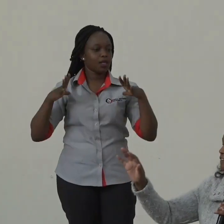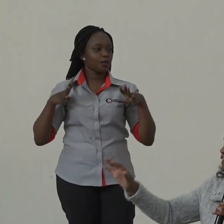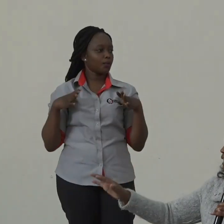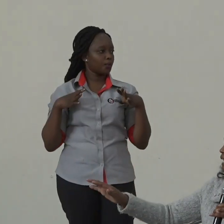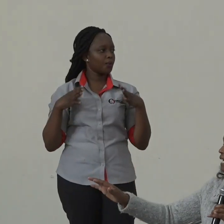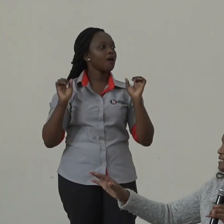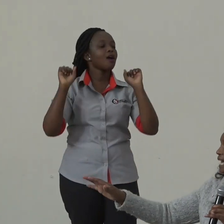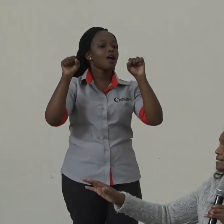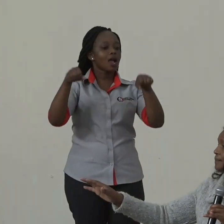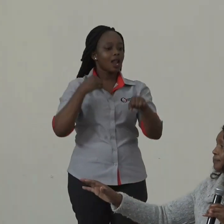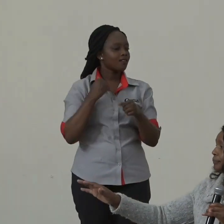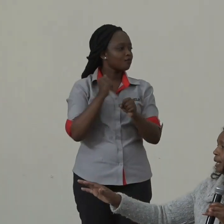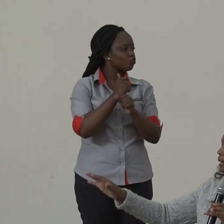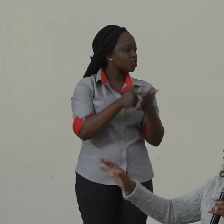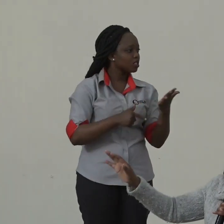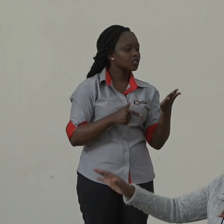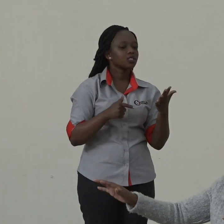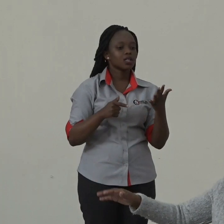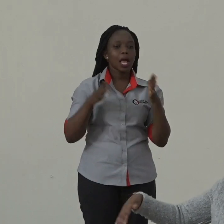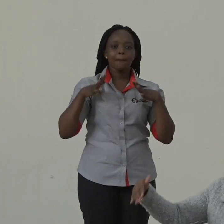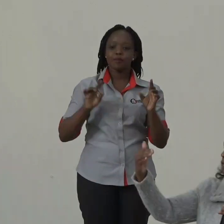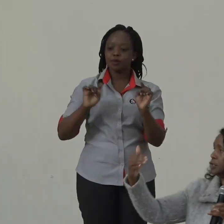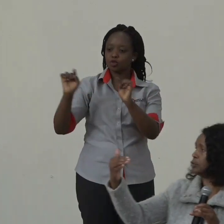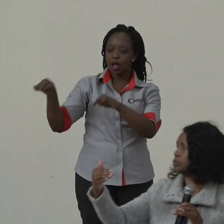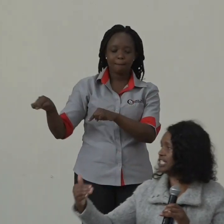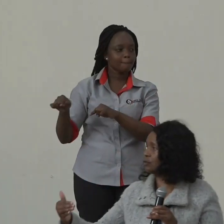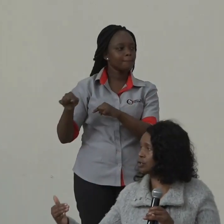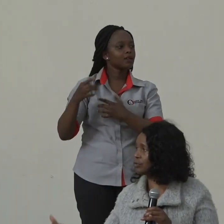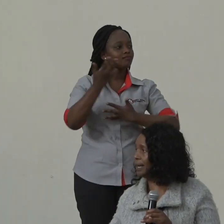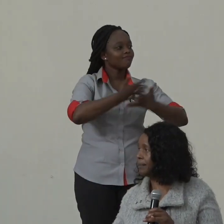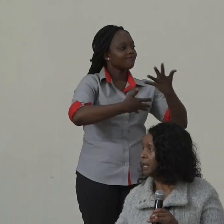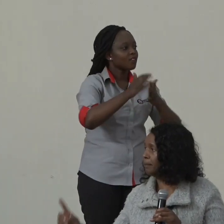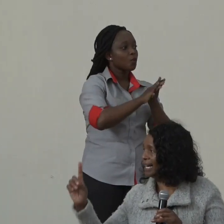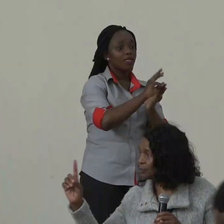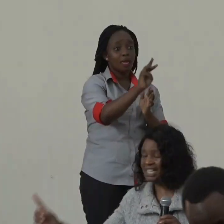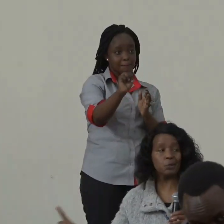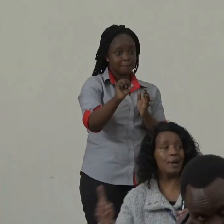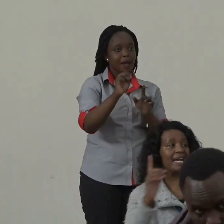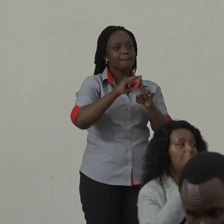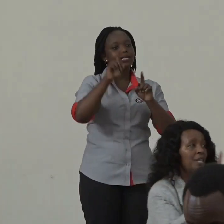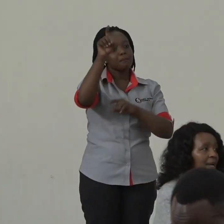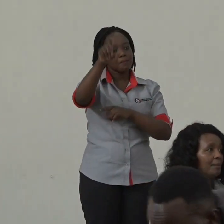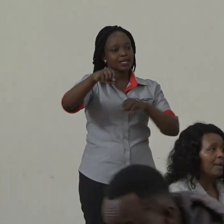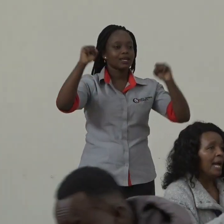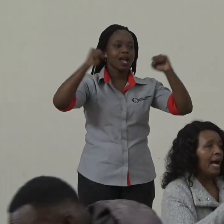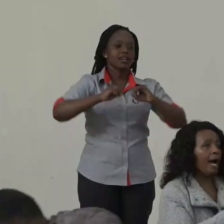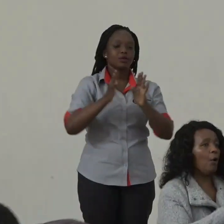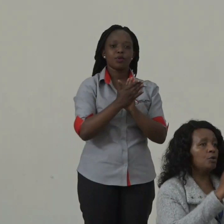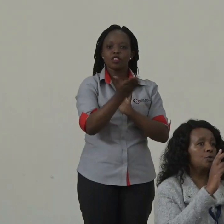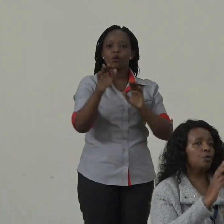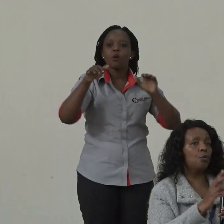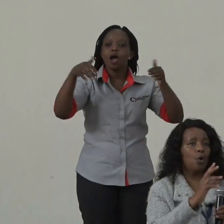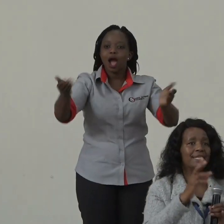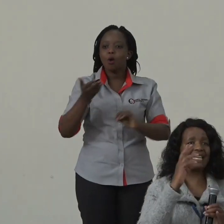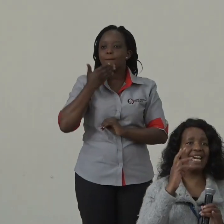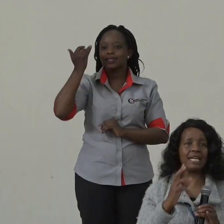can even assign people, maybe out to them. But we need to agree with them. How do